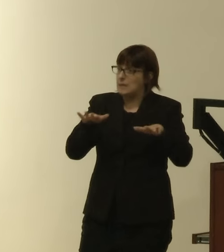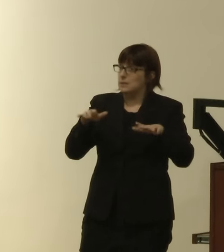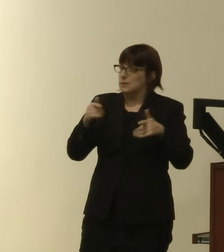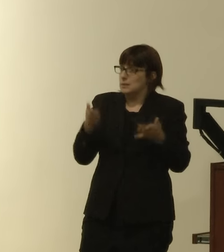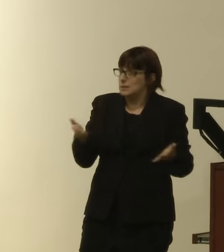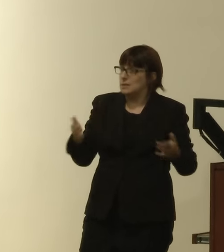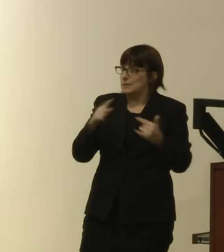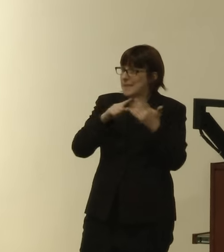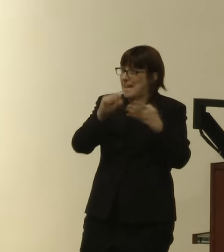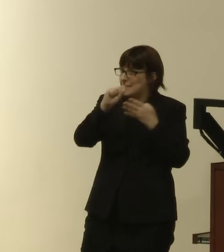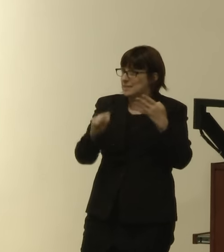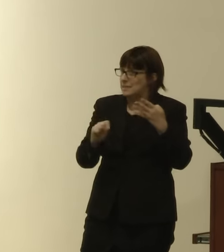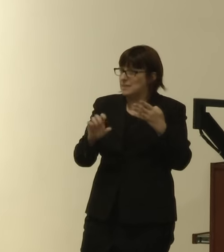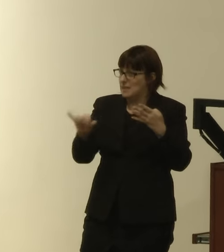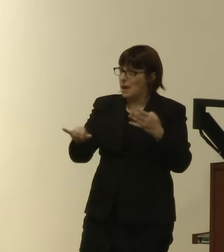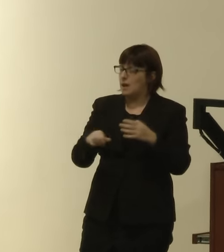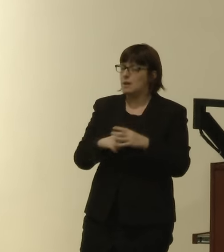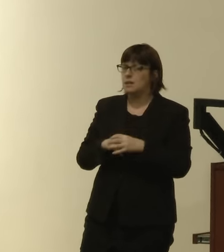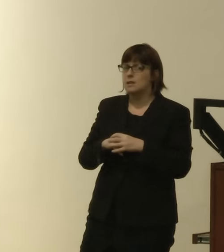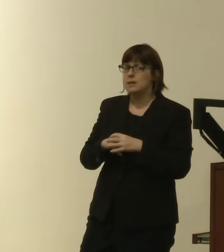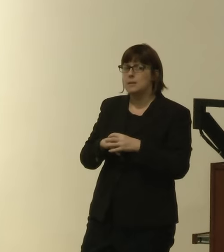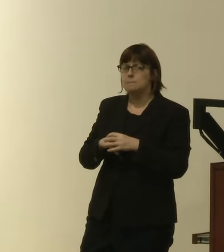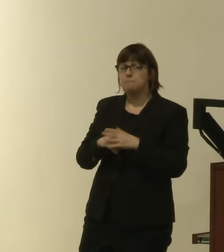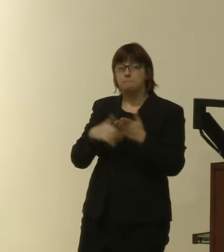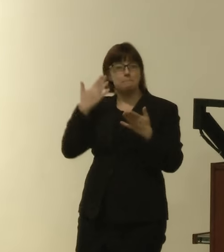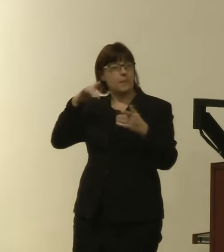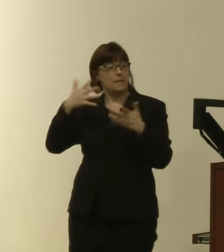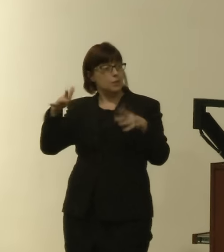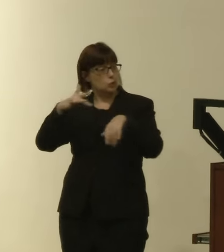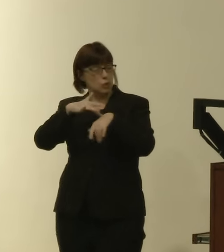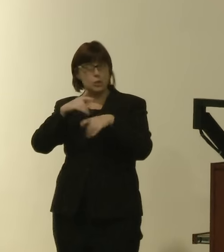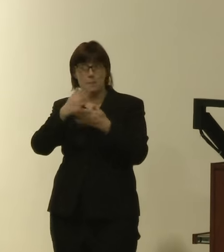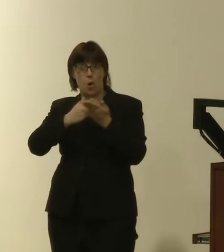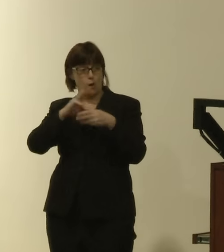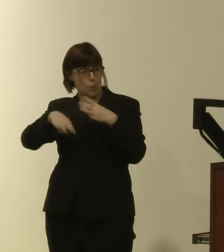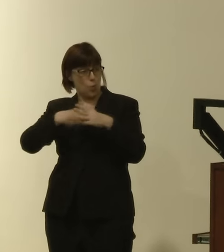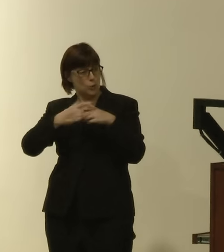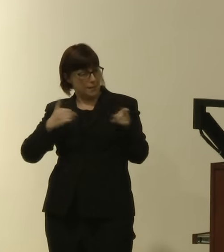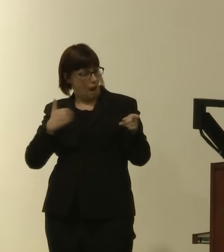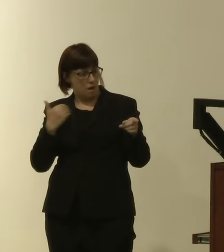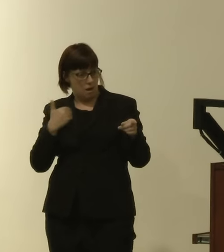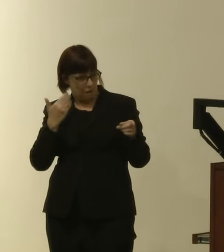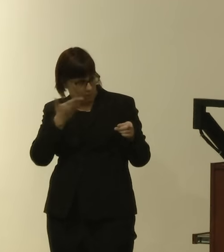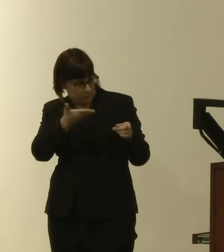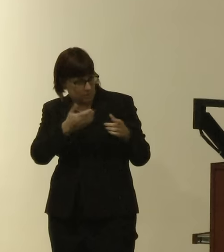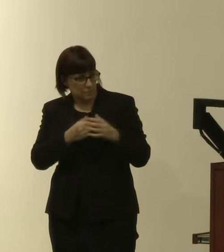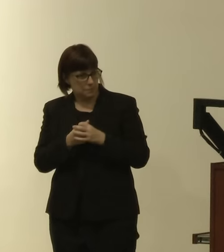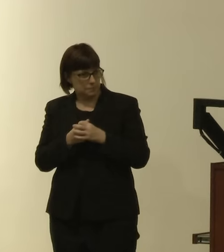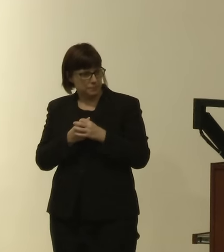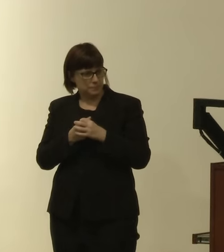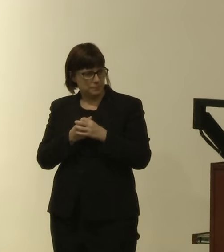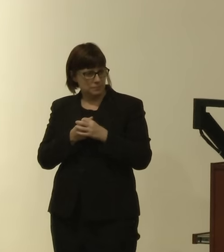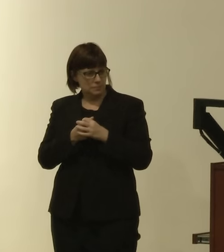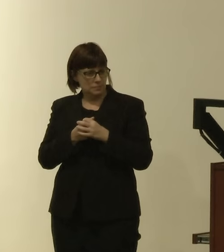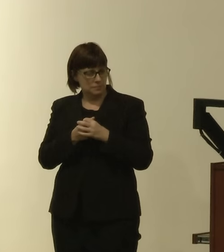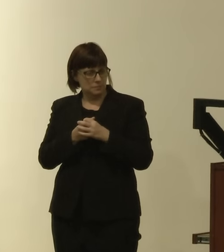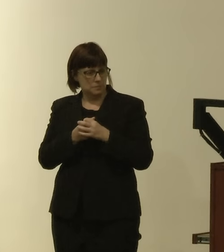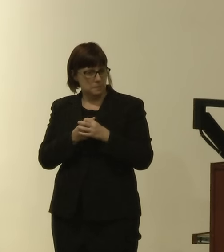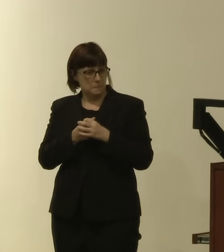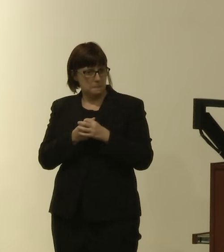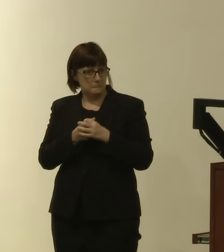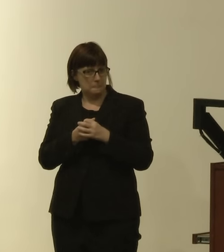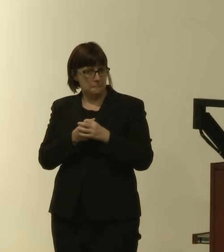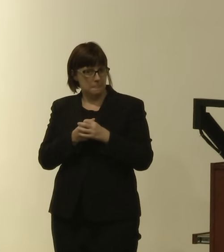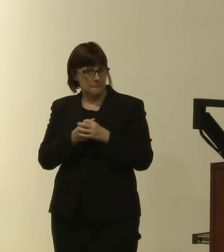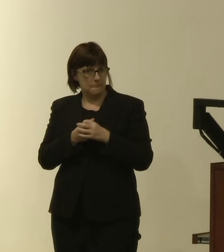know, I don't know if you've been to that part of the world, but you're young. And, you know, there was once a